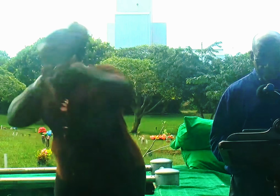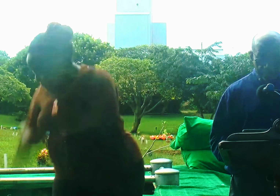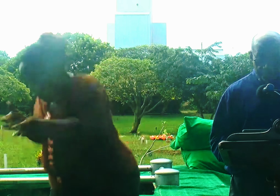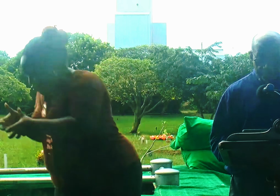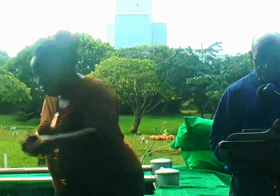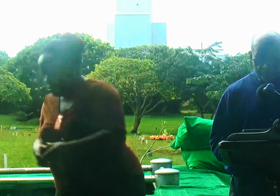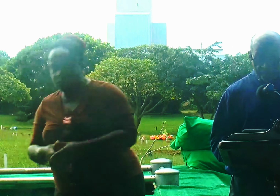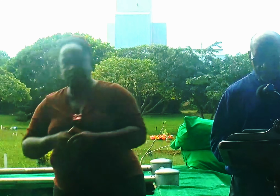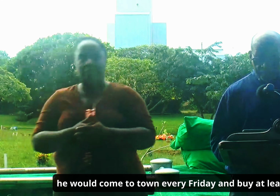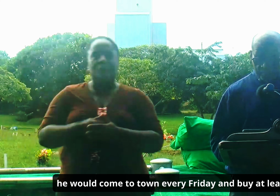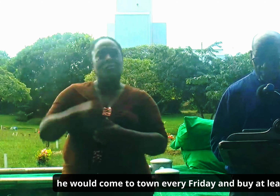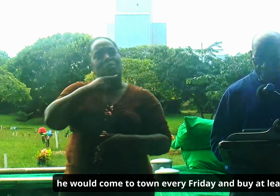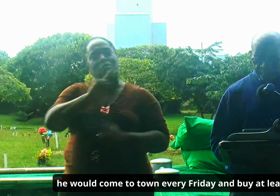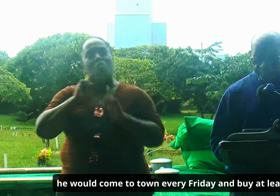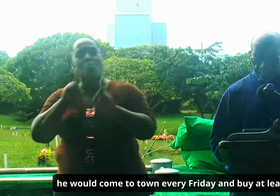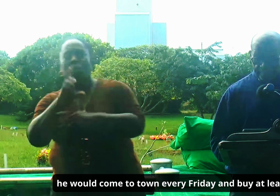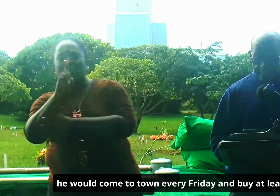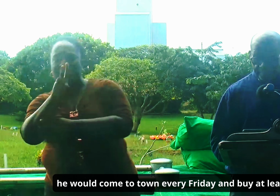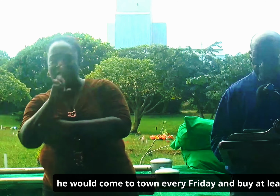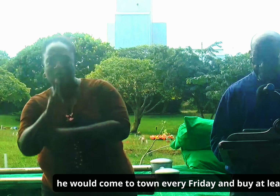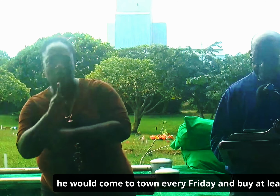of DVDs,